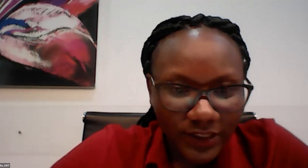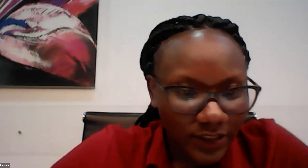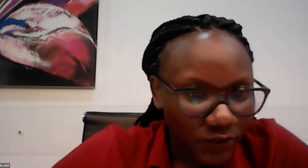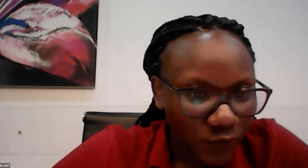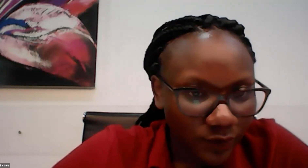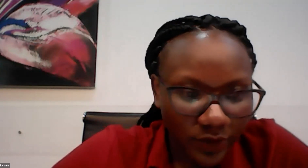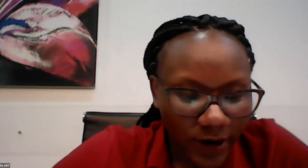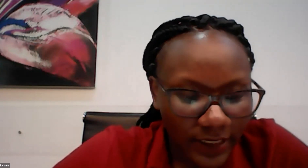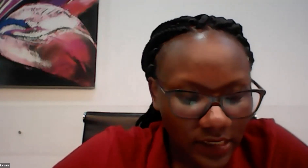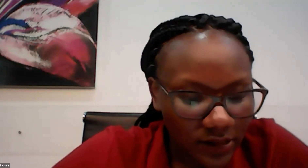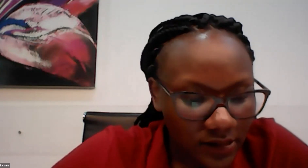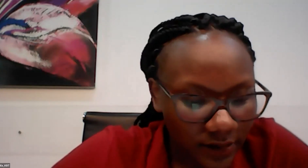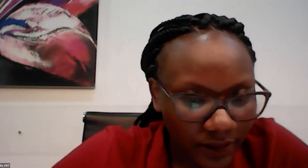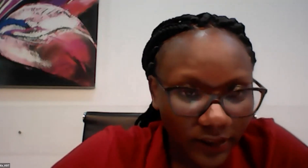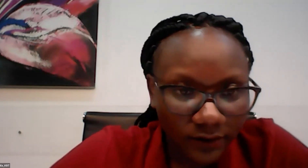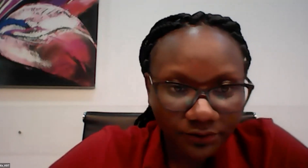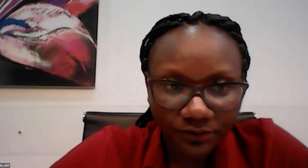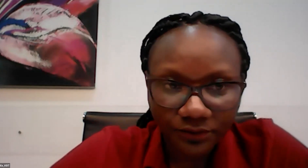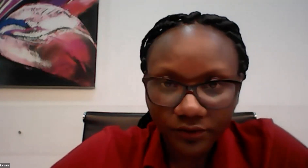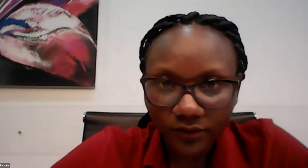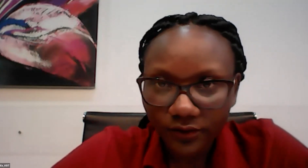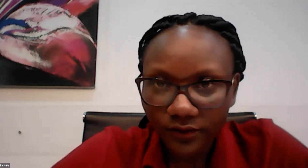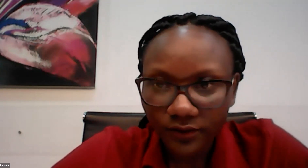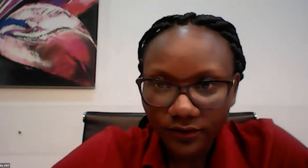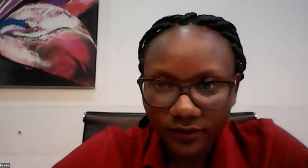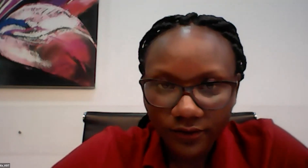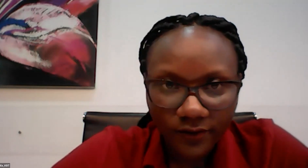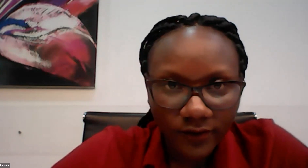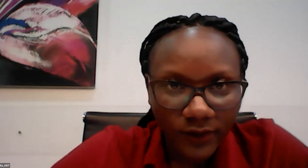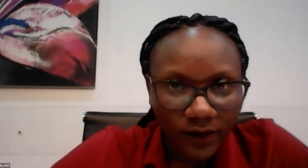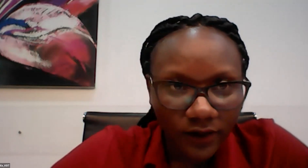Joan's presentation will be running in a bit.